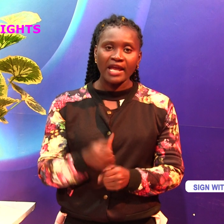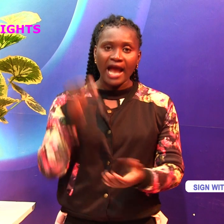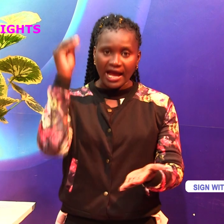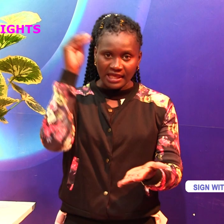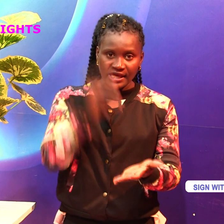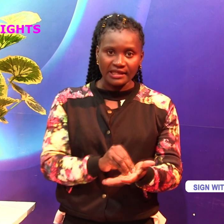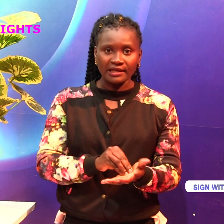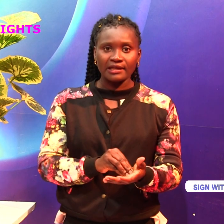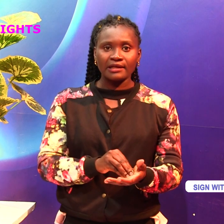Again,